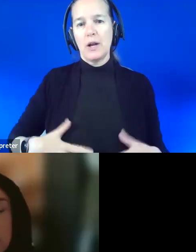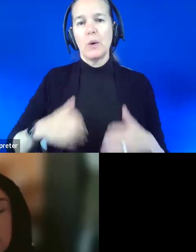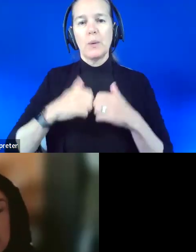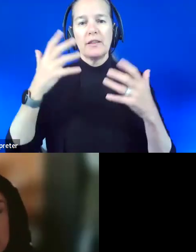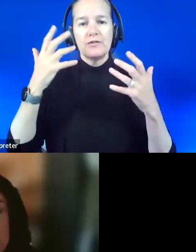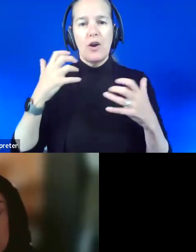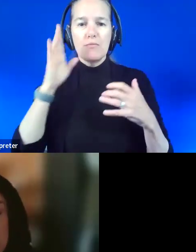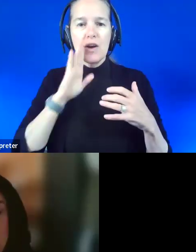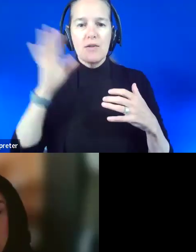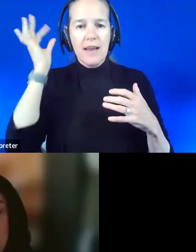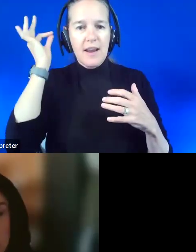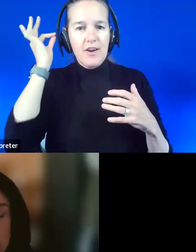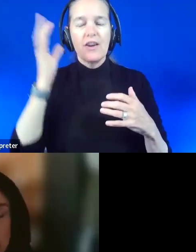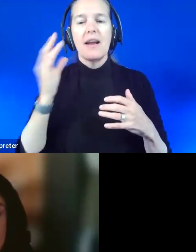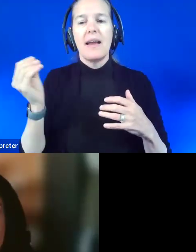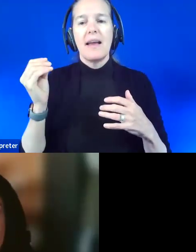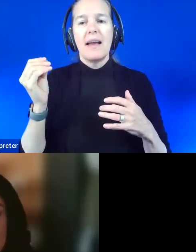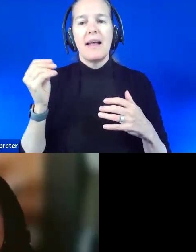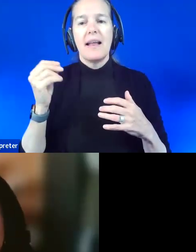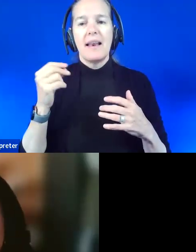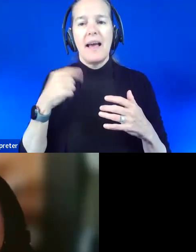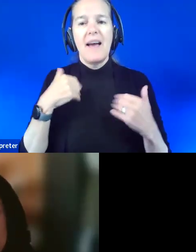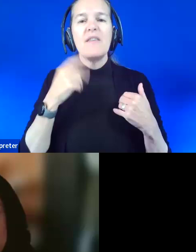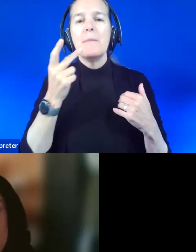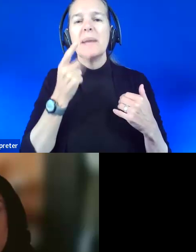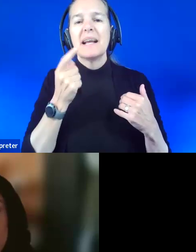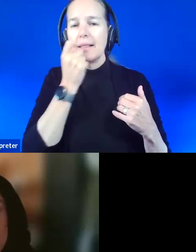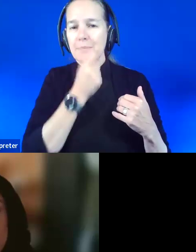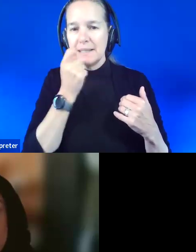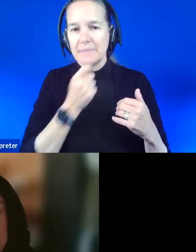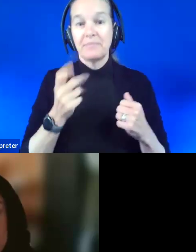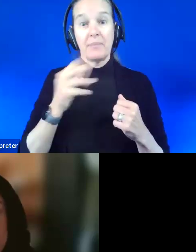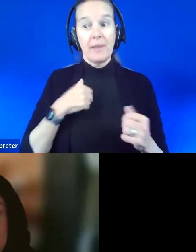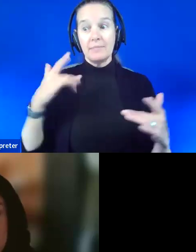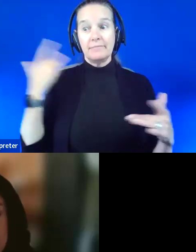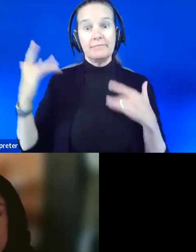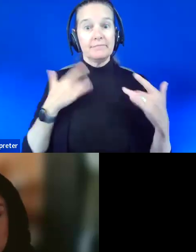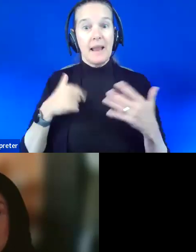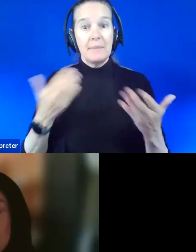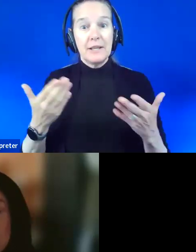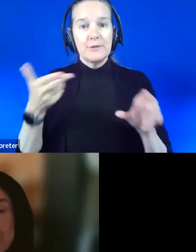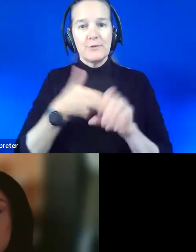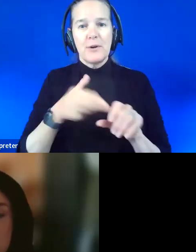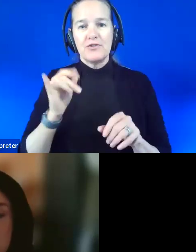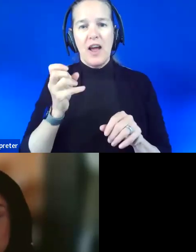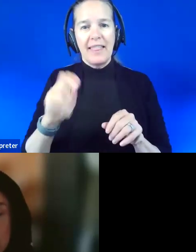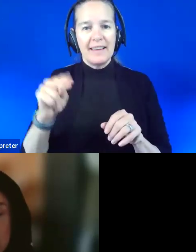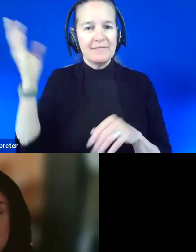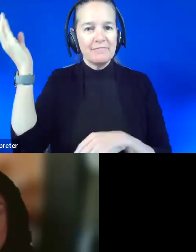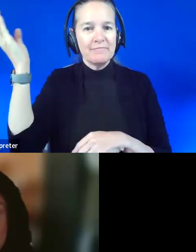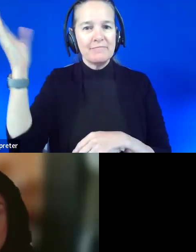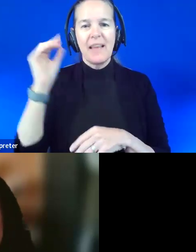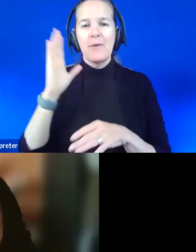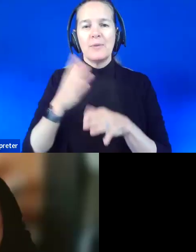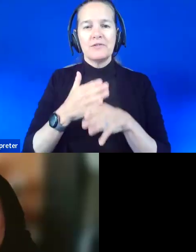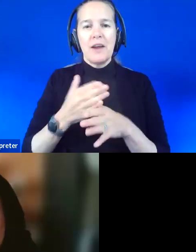hair, and I am wearing pink lipstick. And I'm really excited to be here and join Jonathan, and really just excited to share more